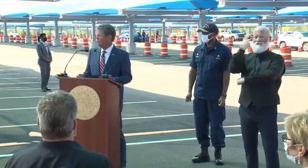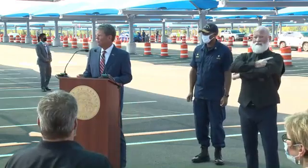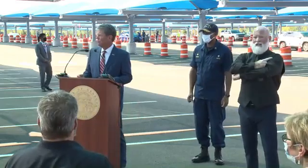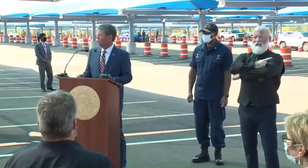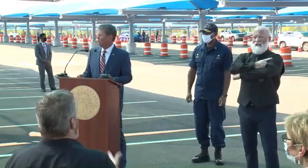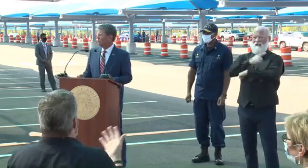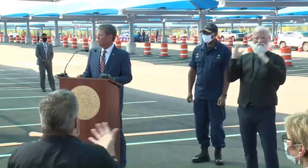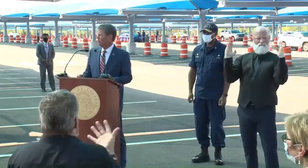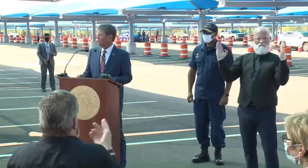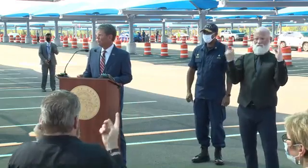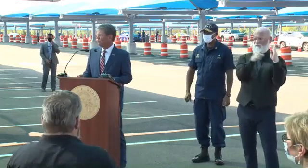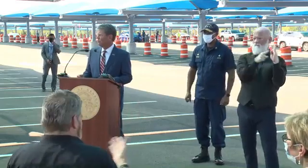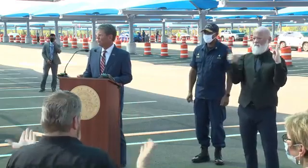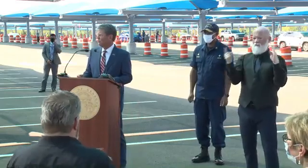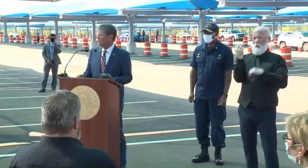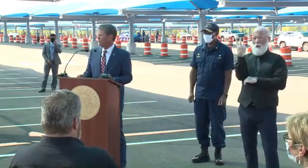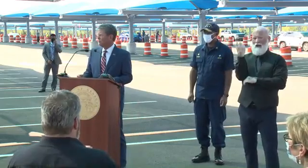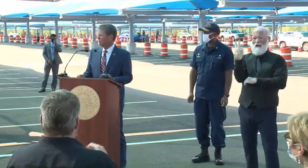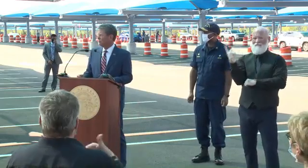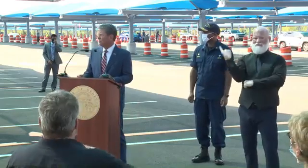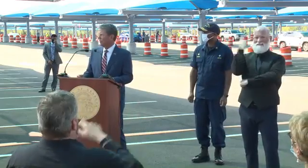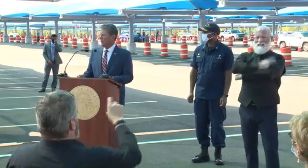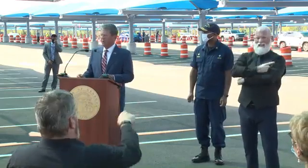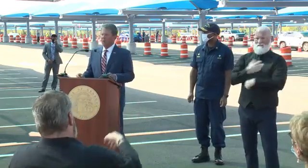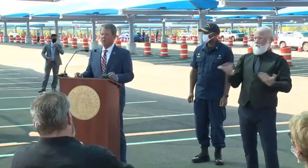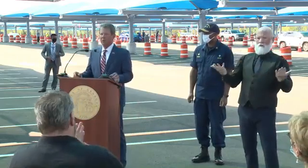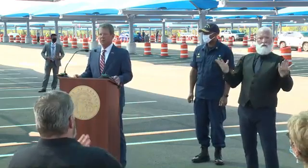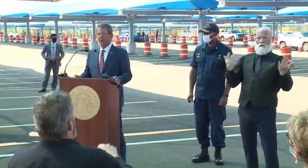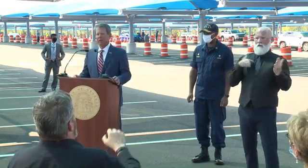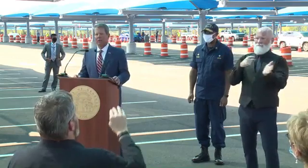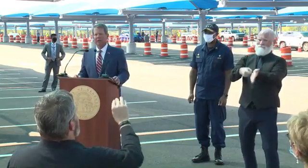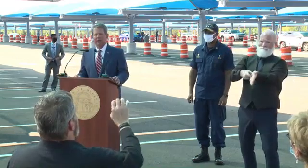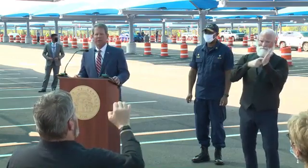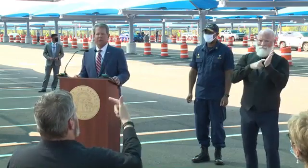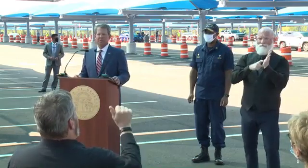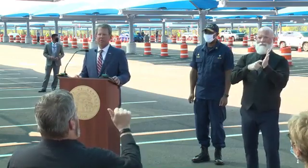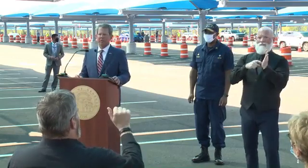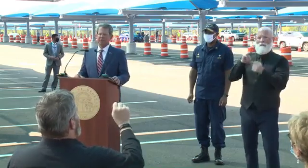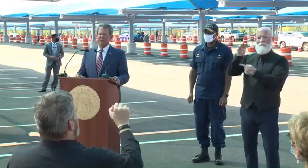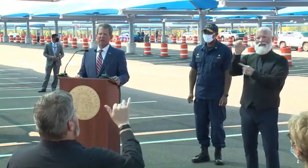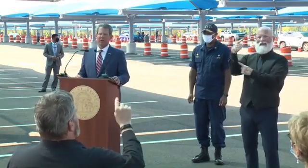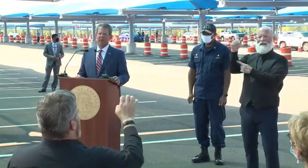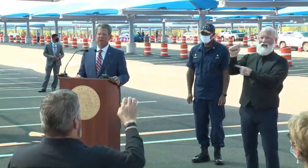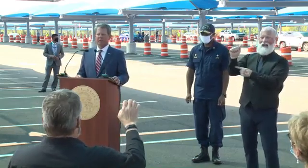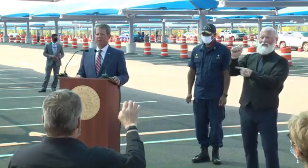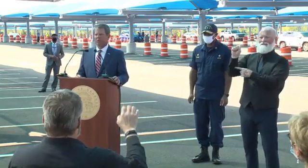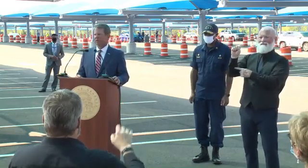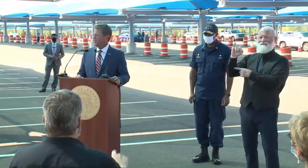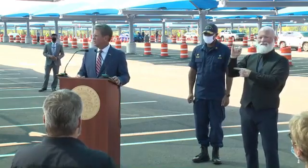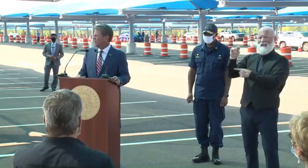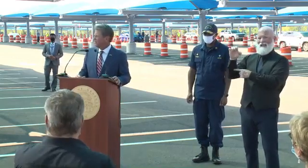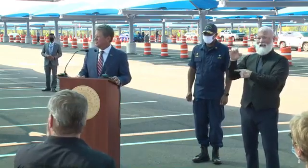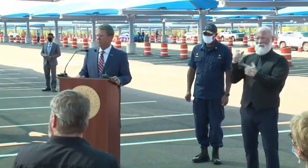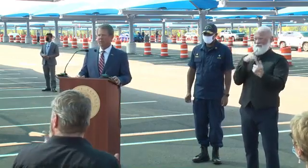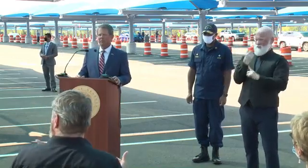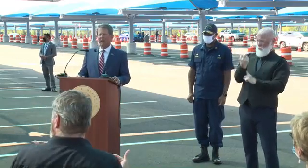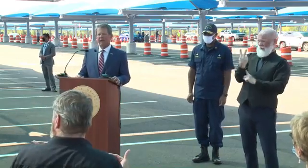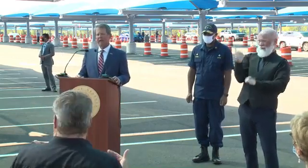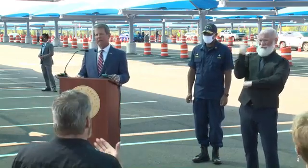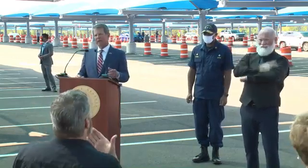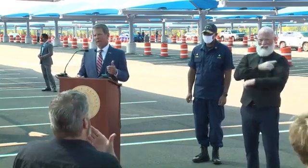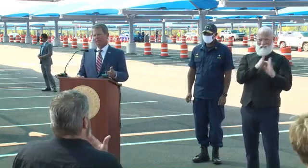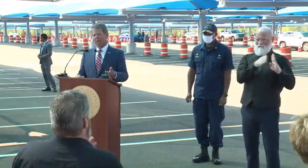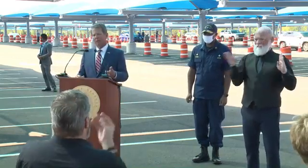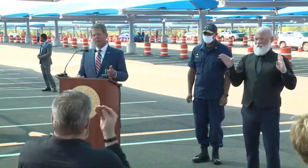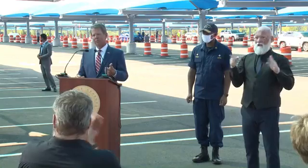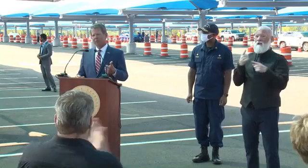Atlanta where we need a mega site like this. Well, look, we got great news in the metro area. If you look at the trends that we've